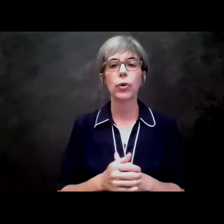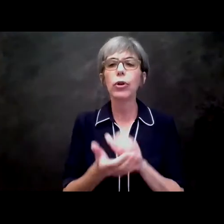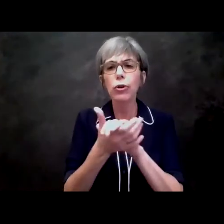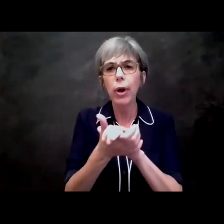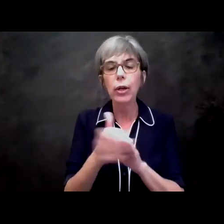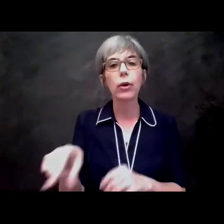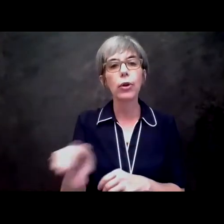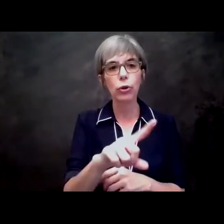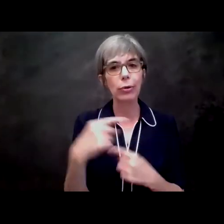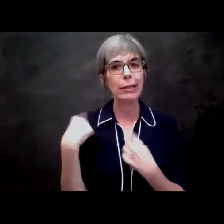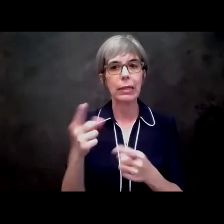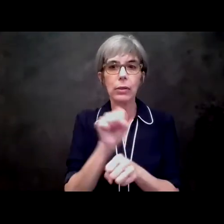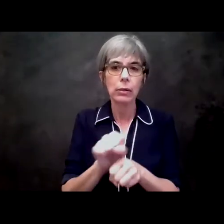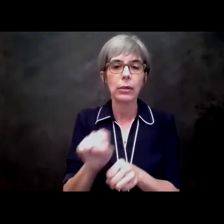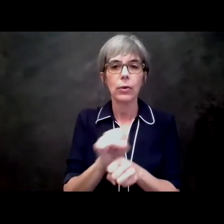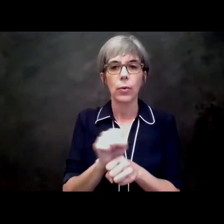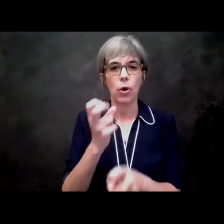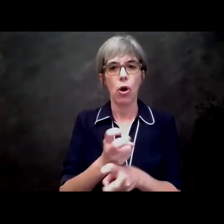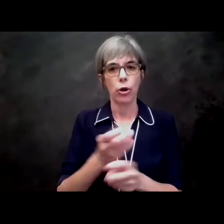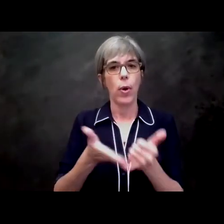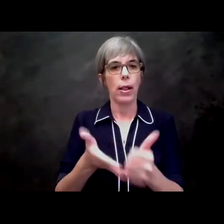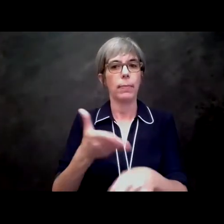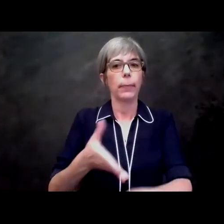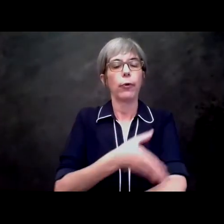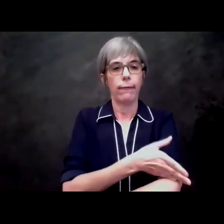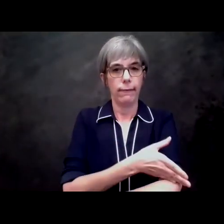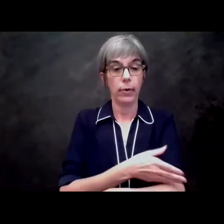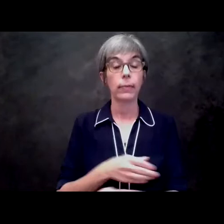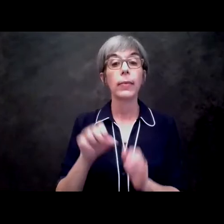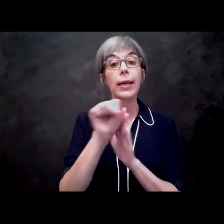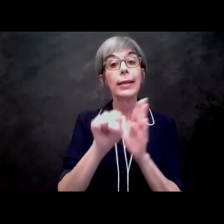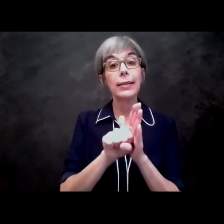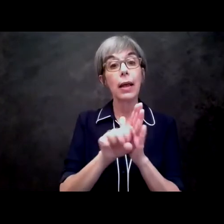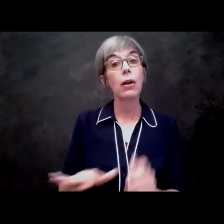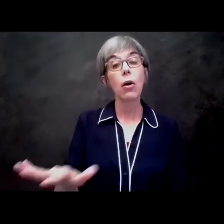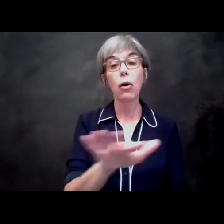of your hard work. Statewide, we have had